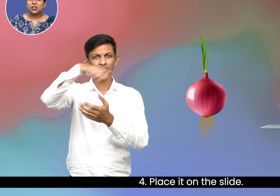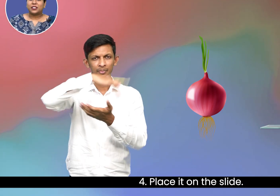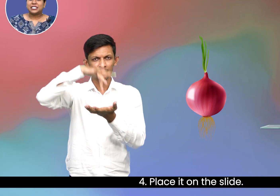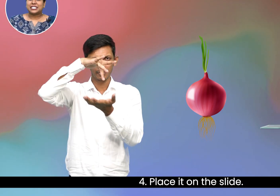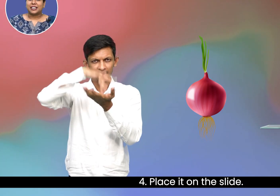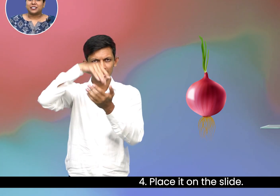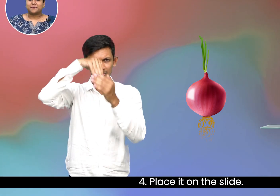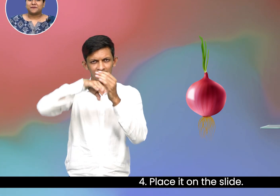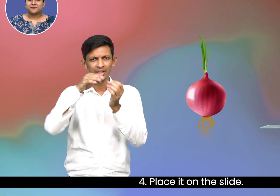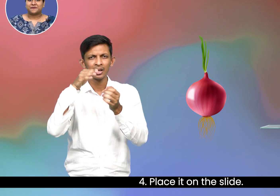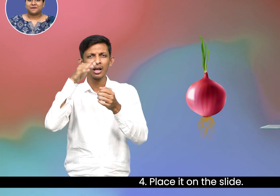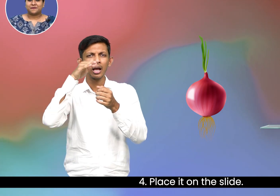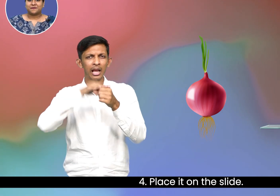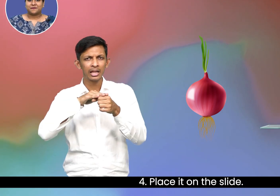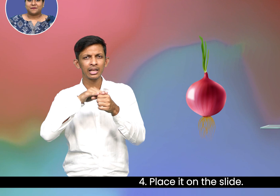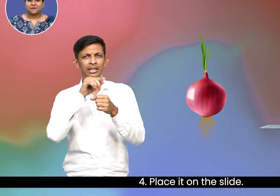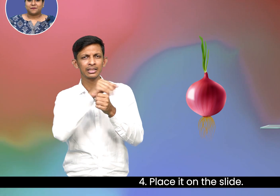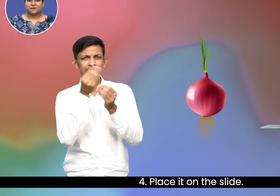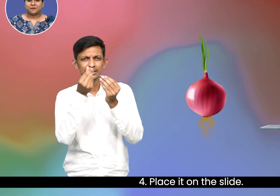Place it on the slide.